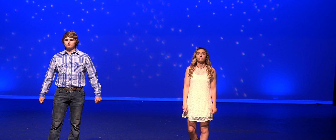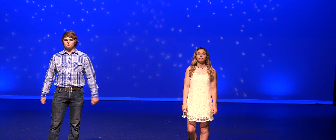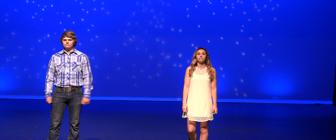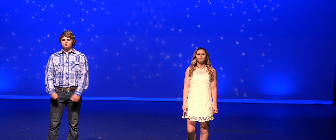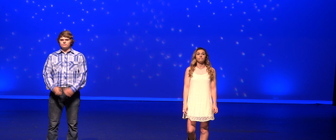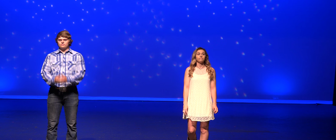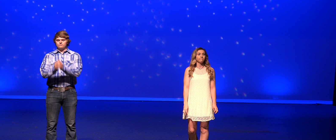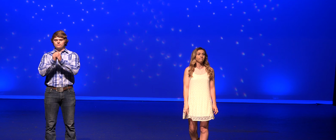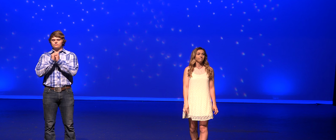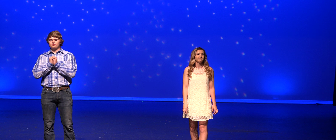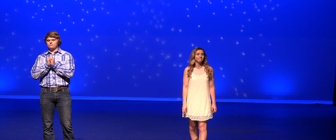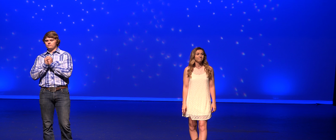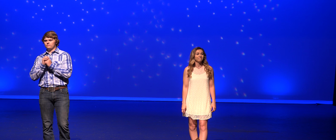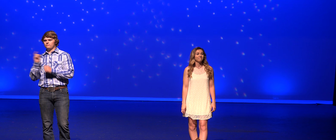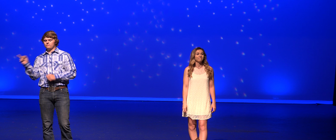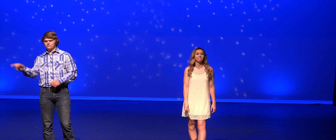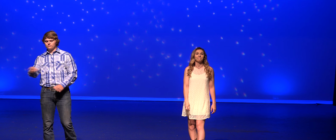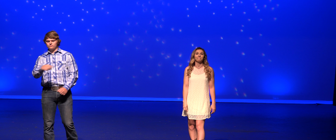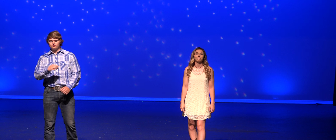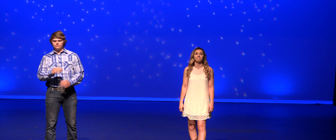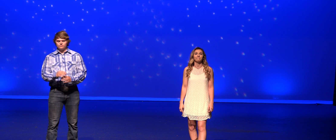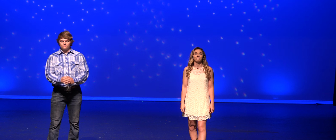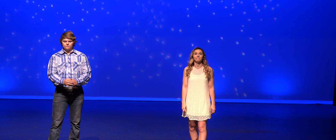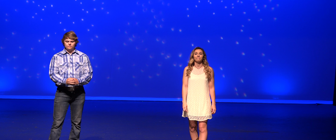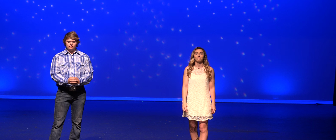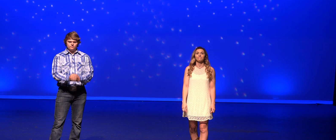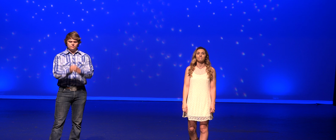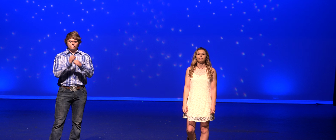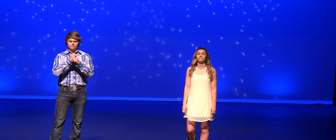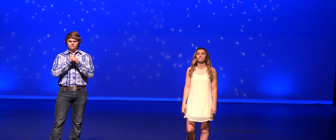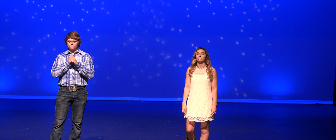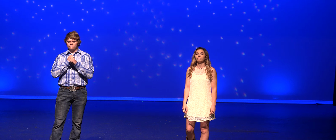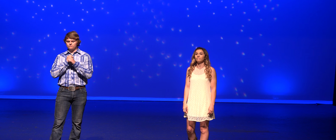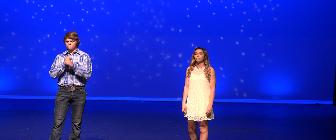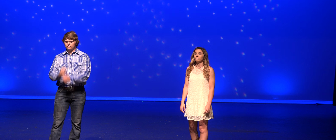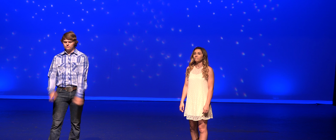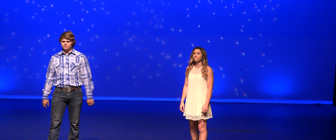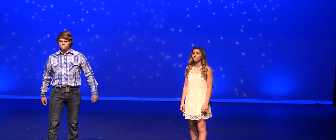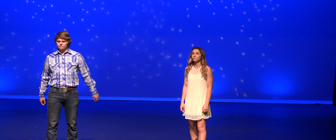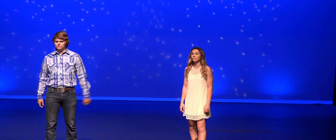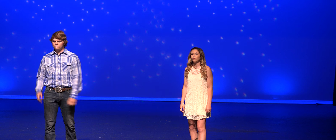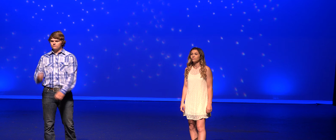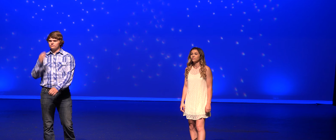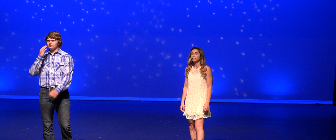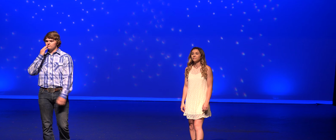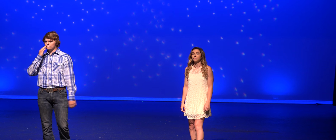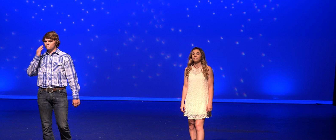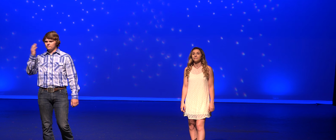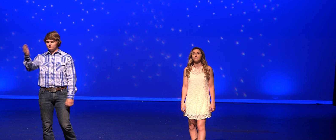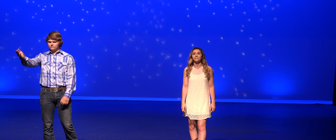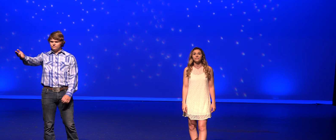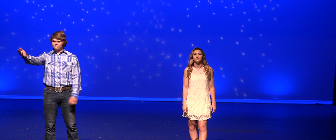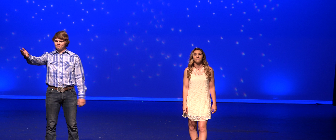I thank God they were there to see me through This one's for you